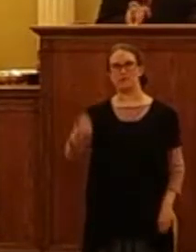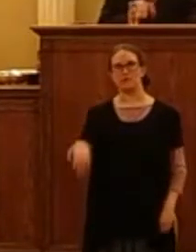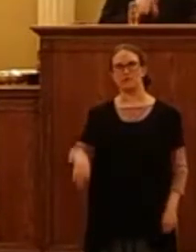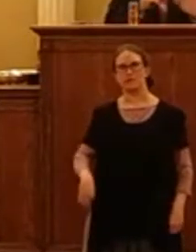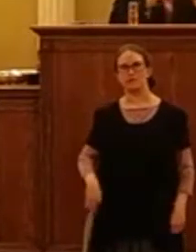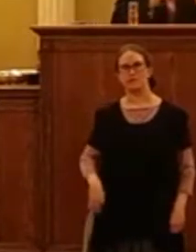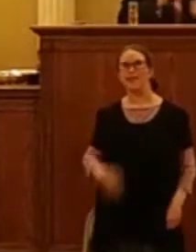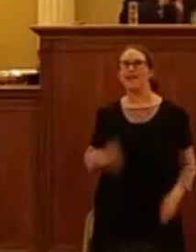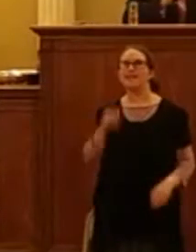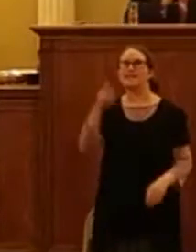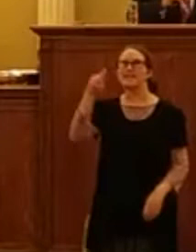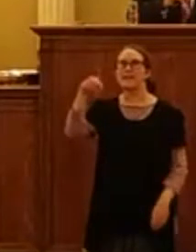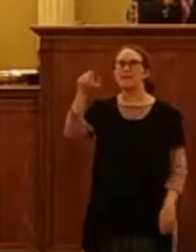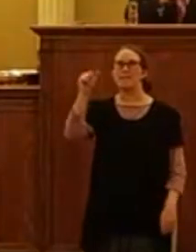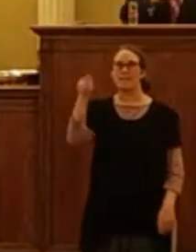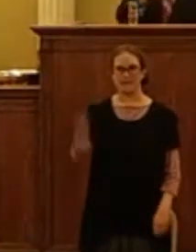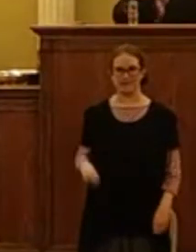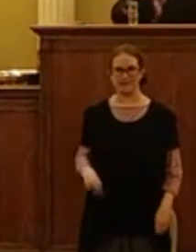At least that's the plan.